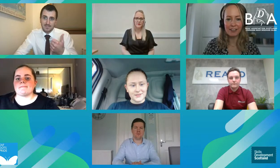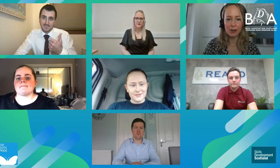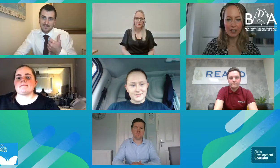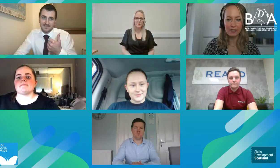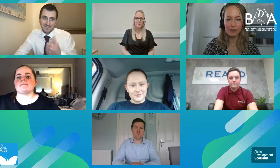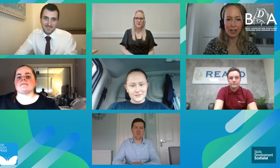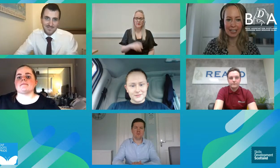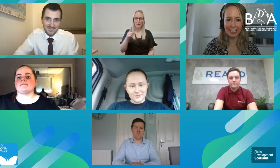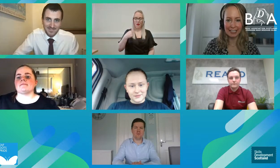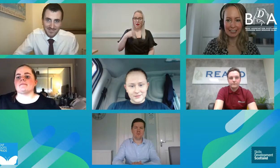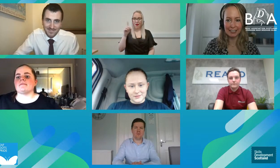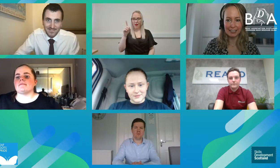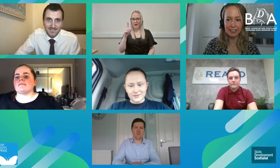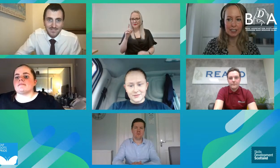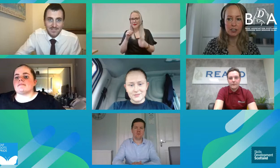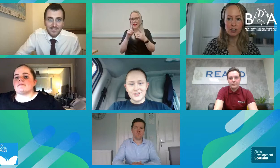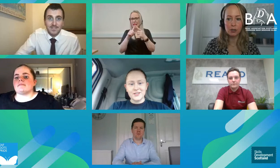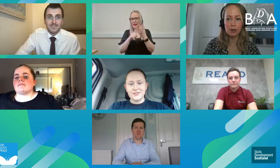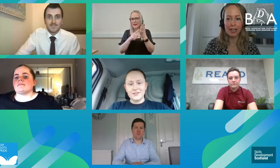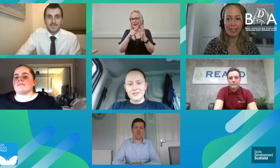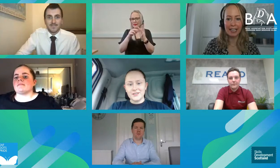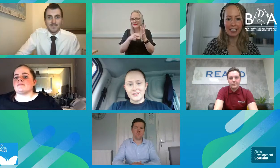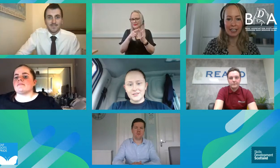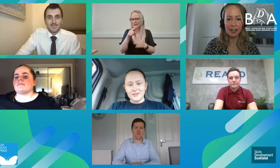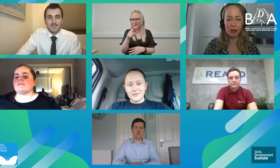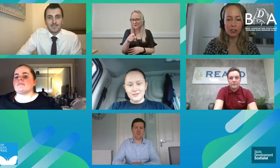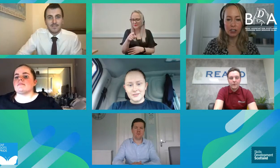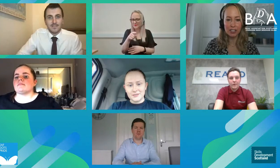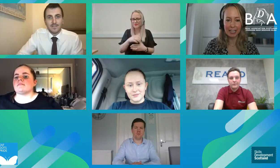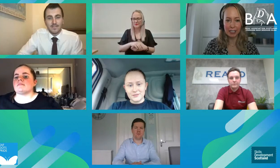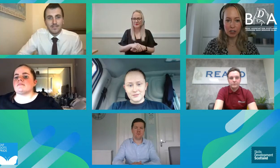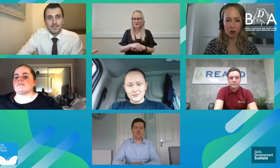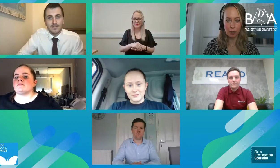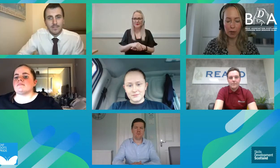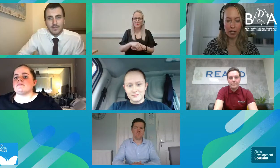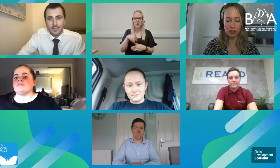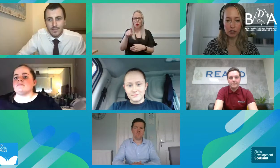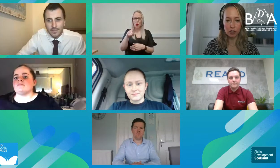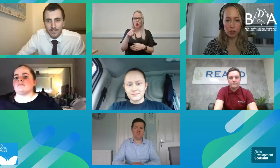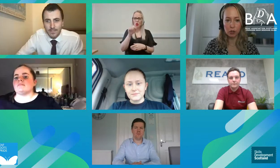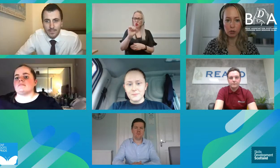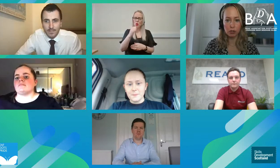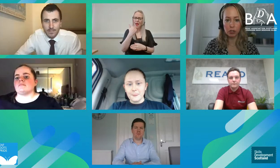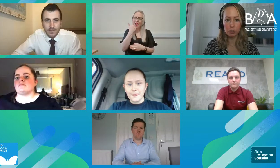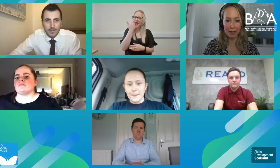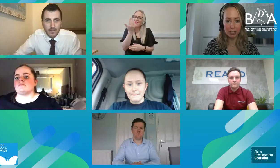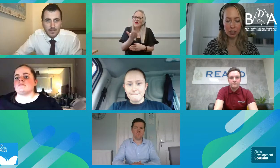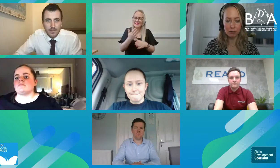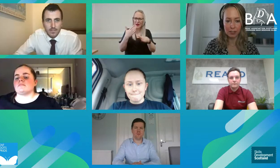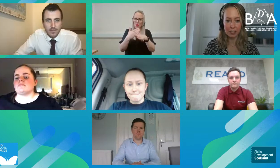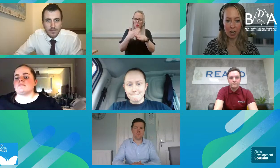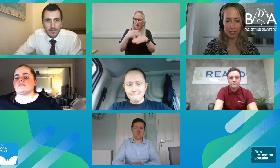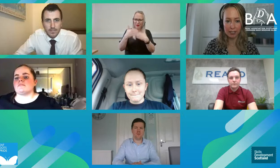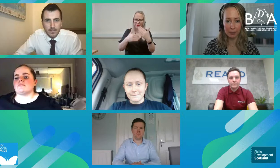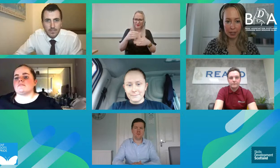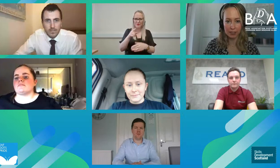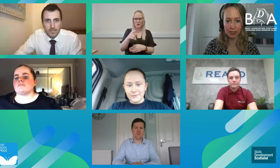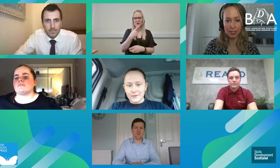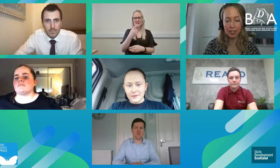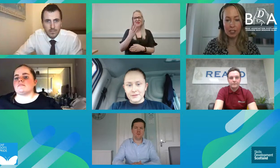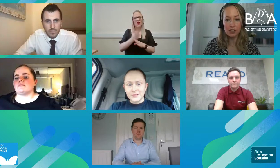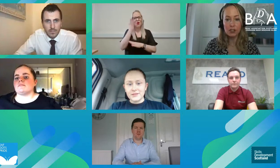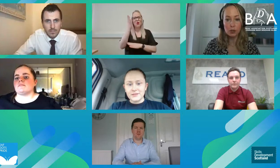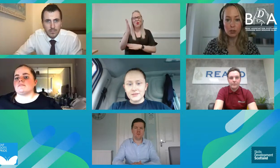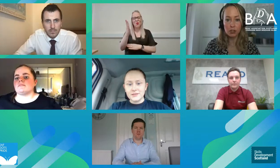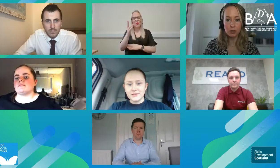I have a question for Elaine. So Elaine, in your day job, because you mentioned you visit